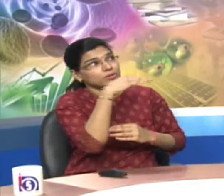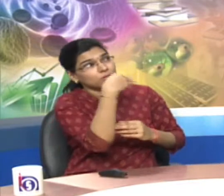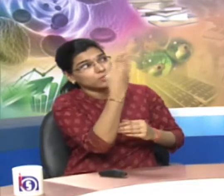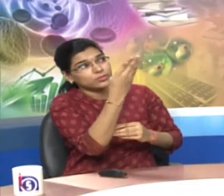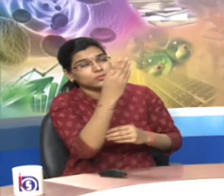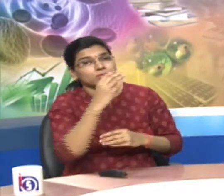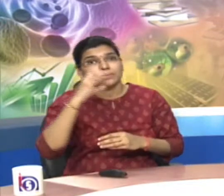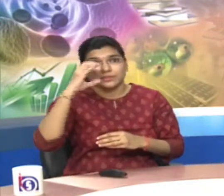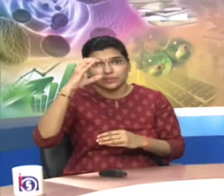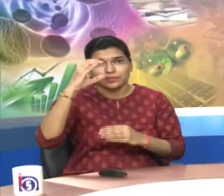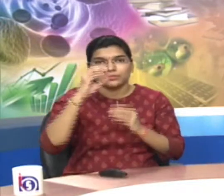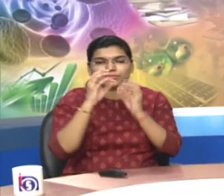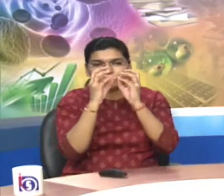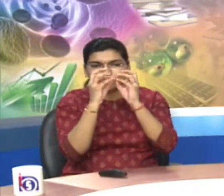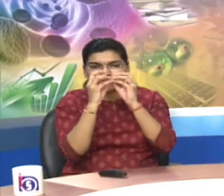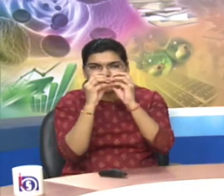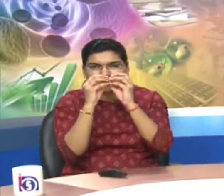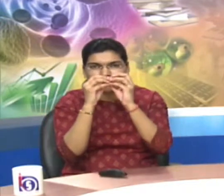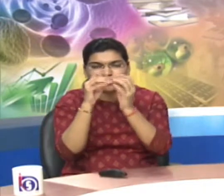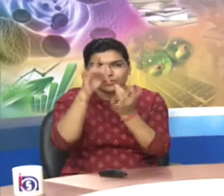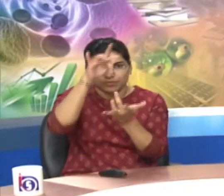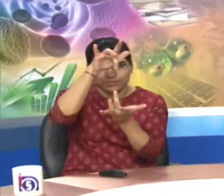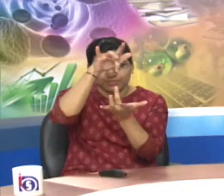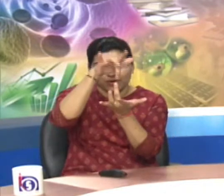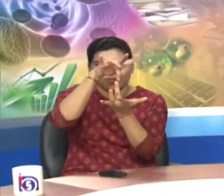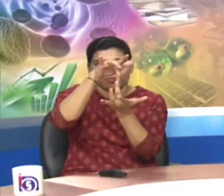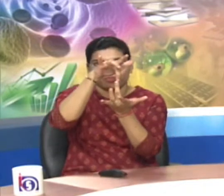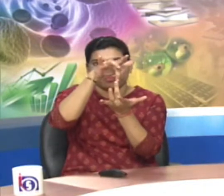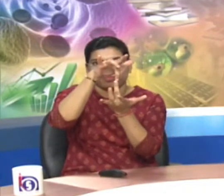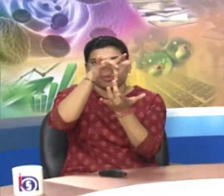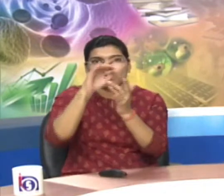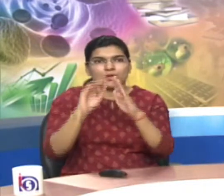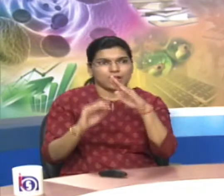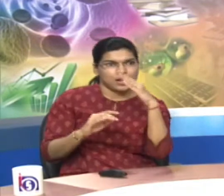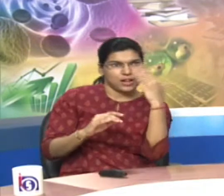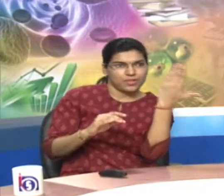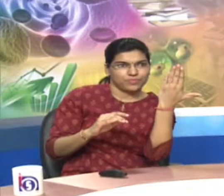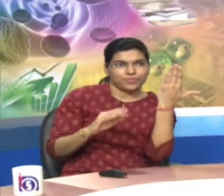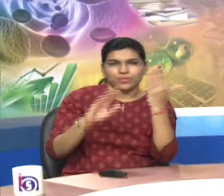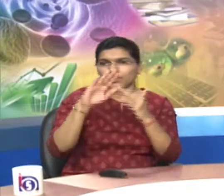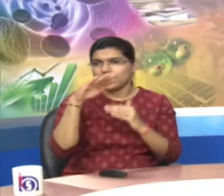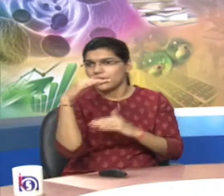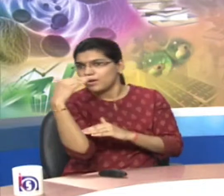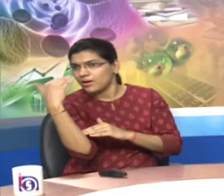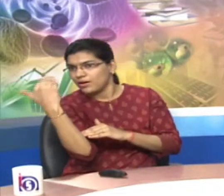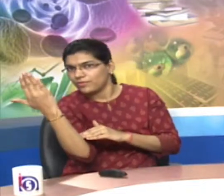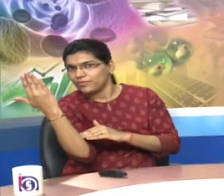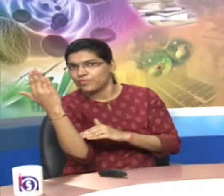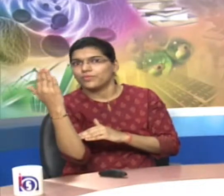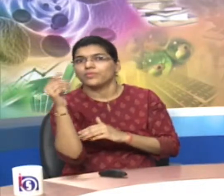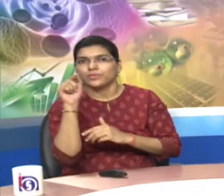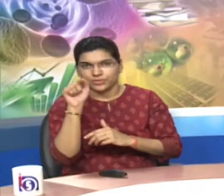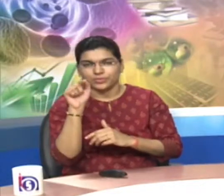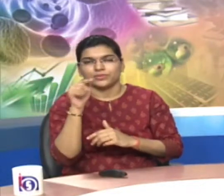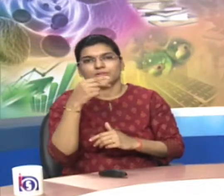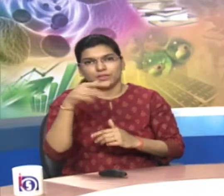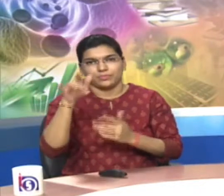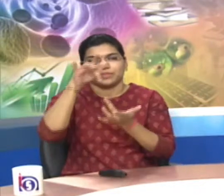italic. It makes our text tilted on the right side or the left side. Both ways it